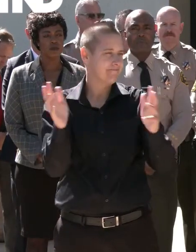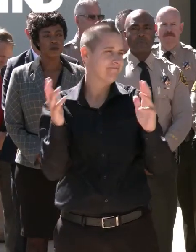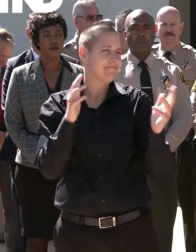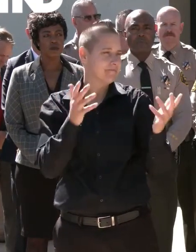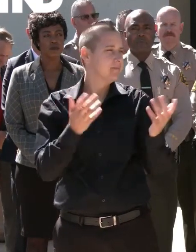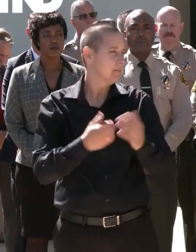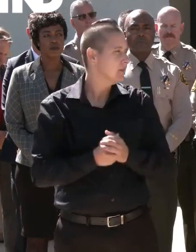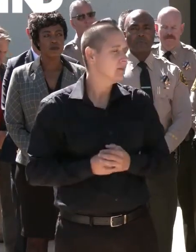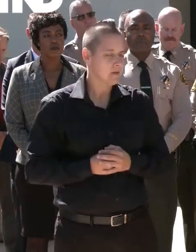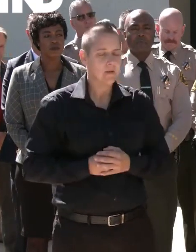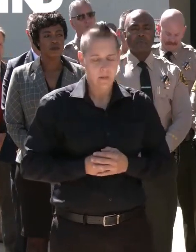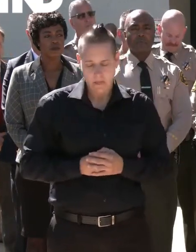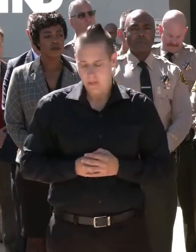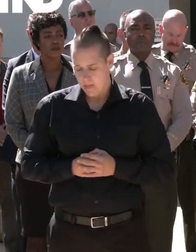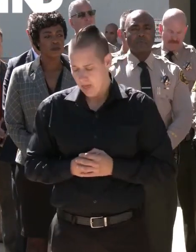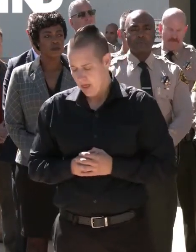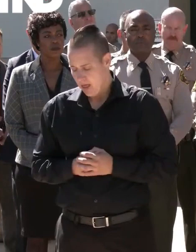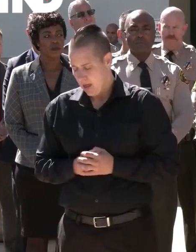proud.